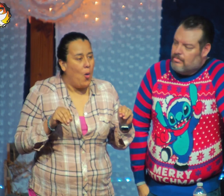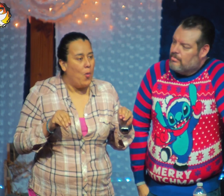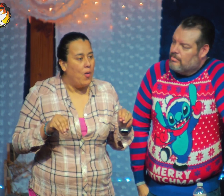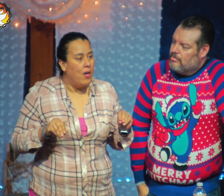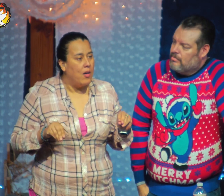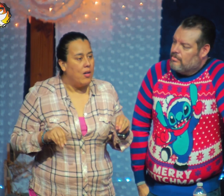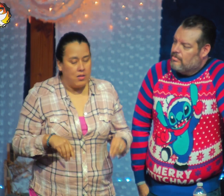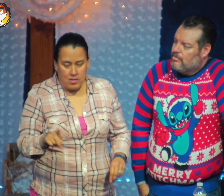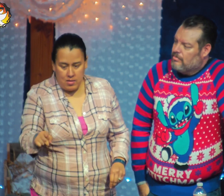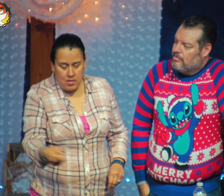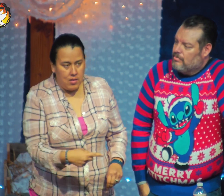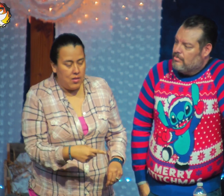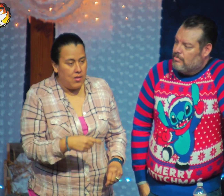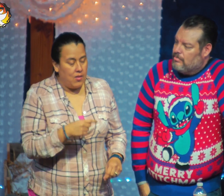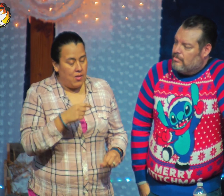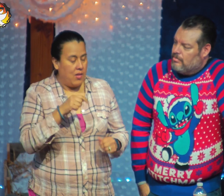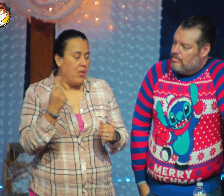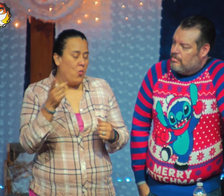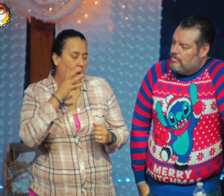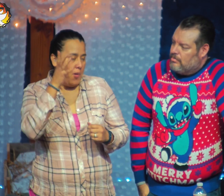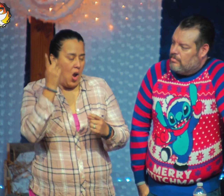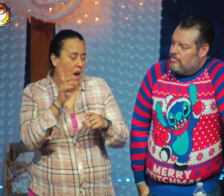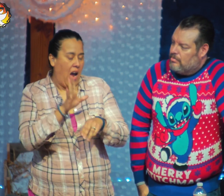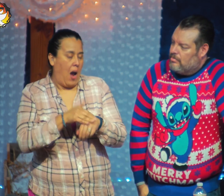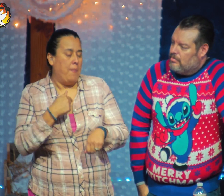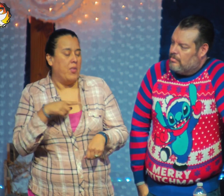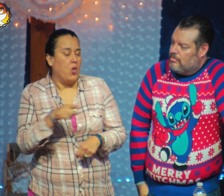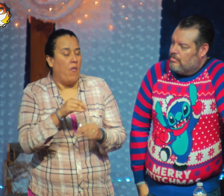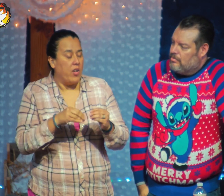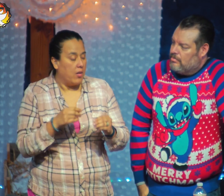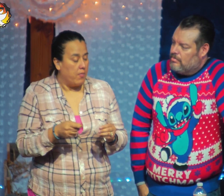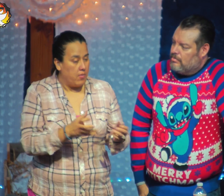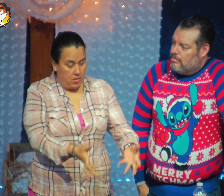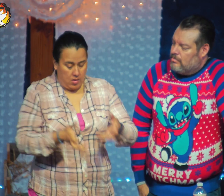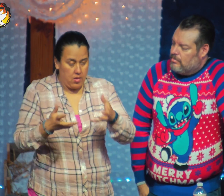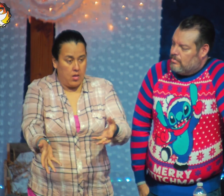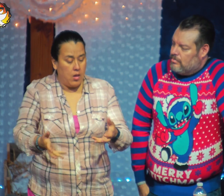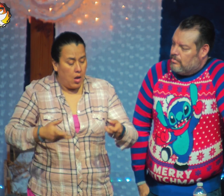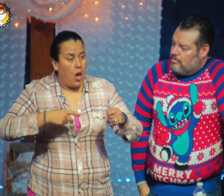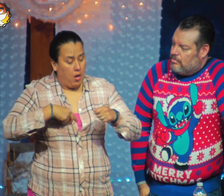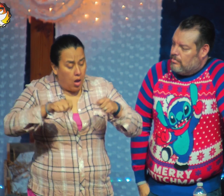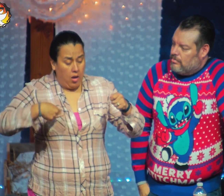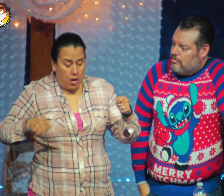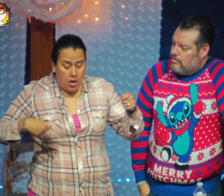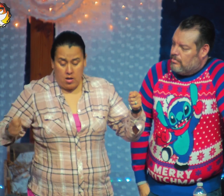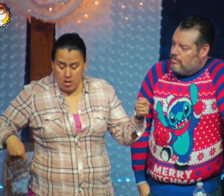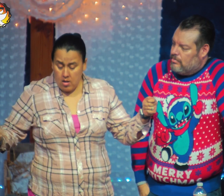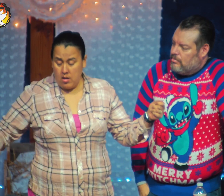your parents or grandparents, they asked you to fix the Christmas lights and the wires? And do you remember what you had to